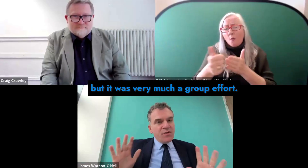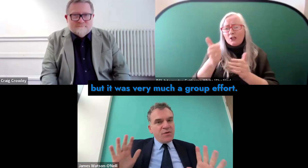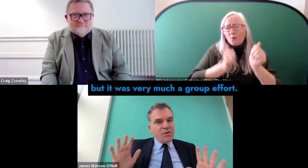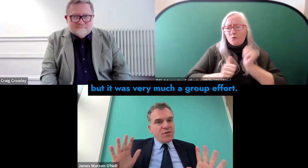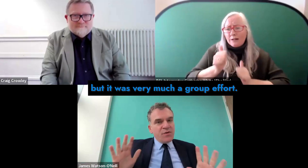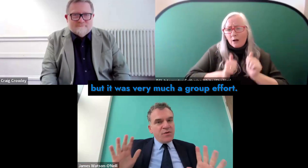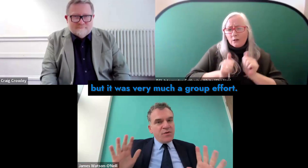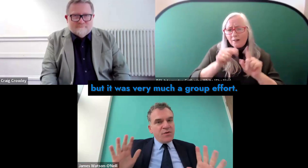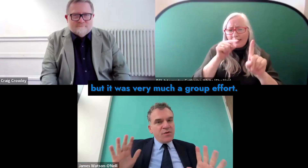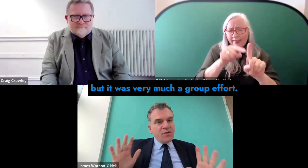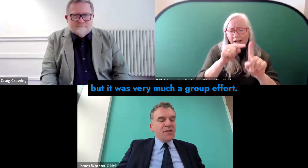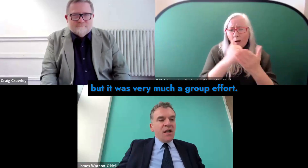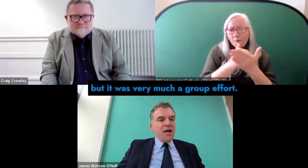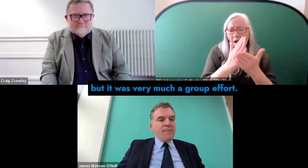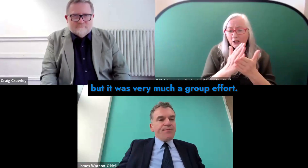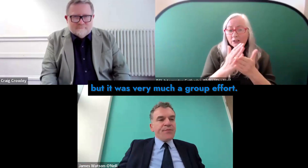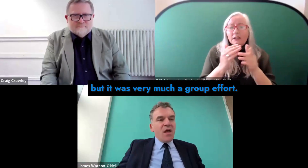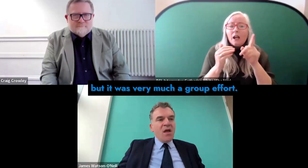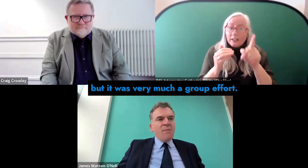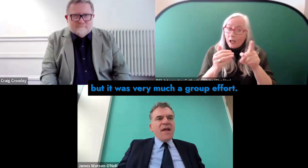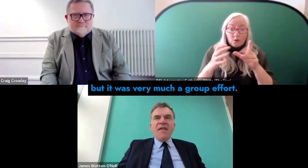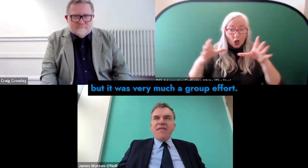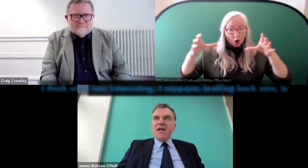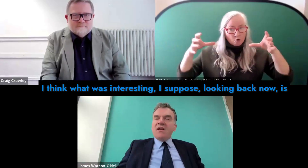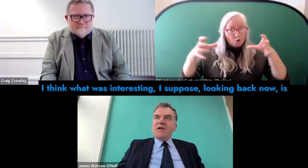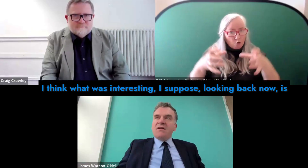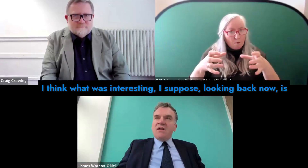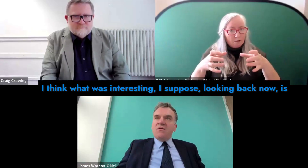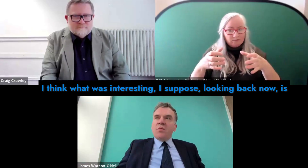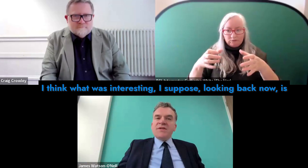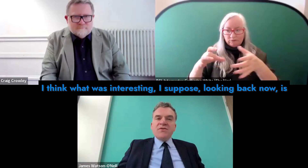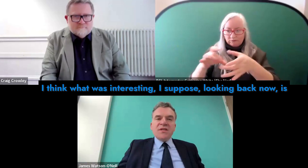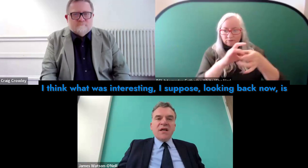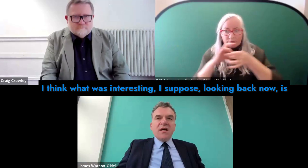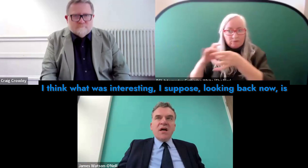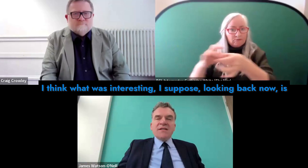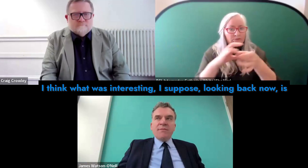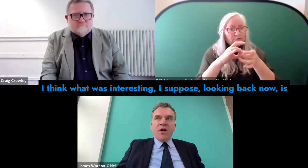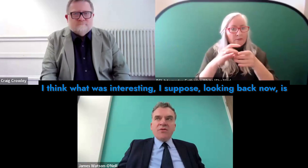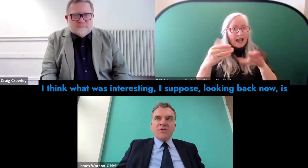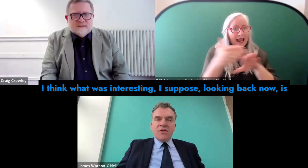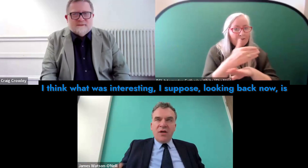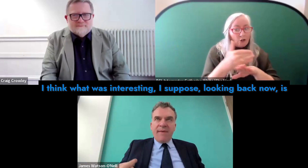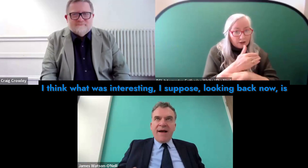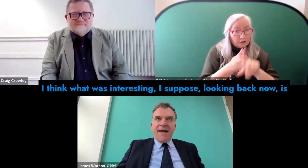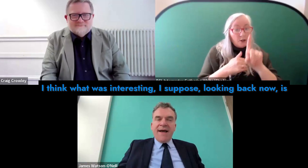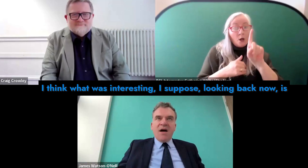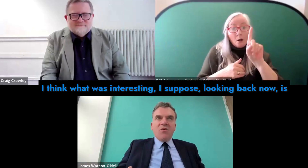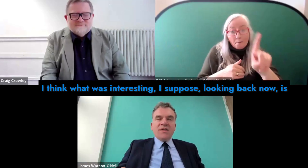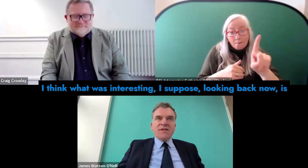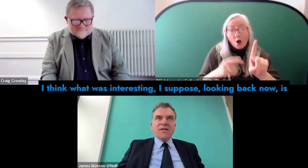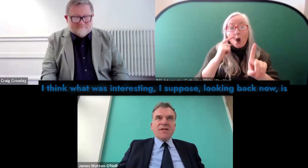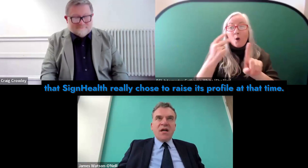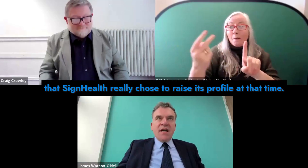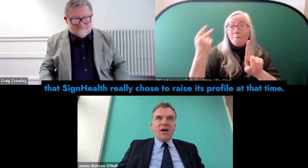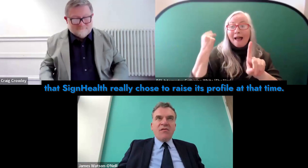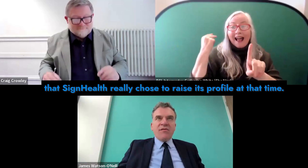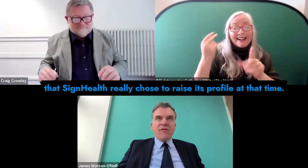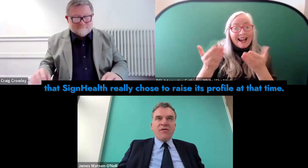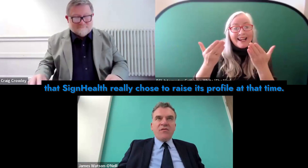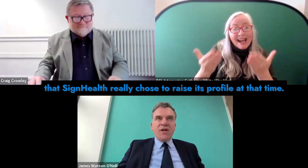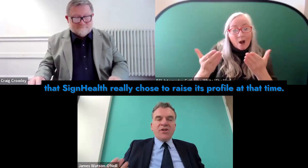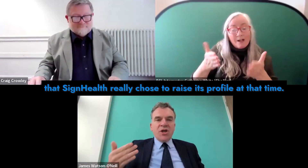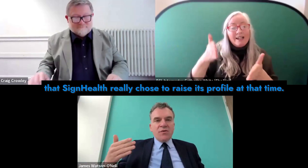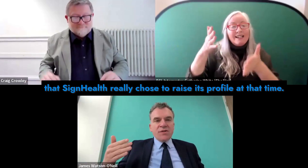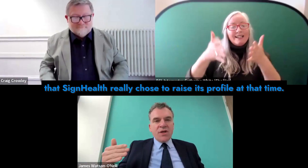was very much a group effort. Yeah, I think what was interesting, I suppose, looking back now, is that